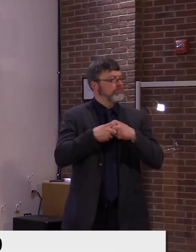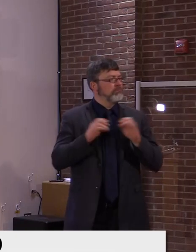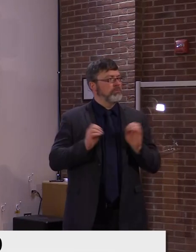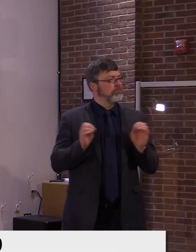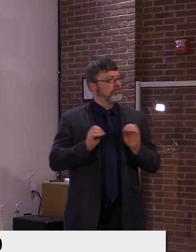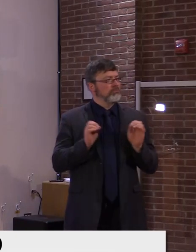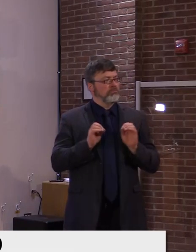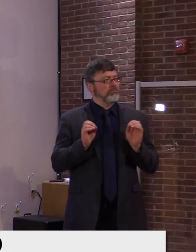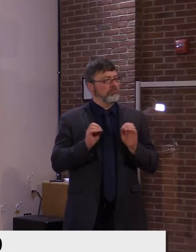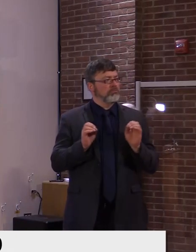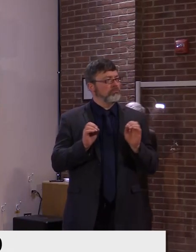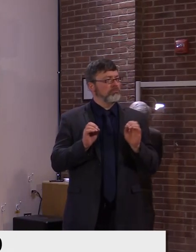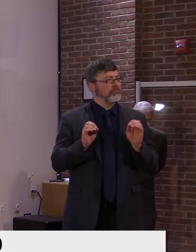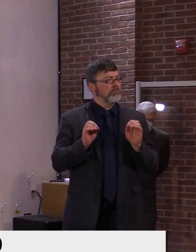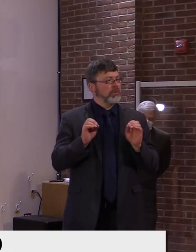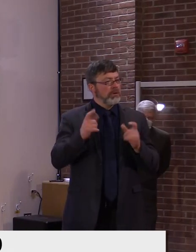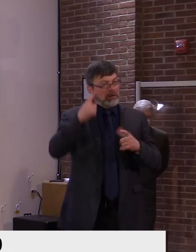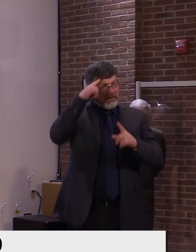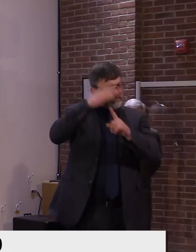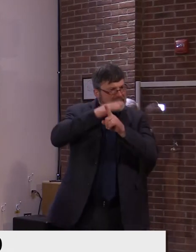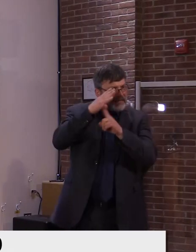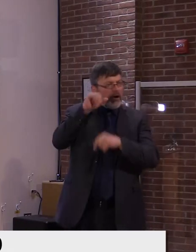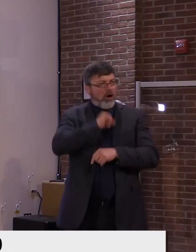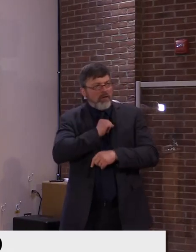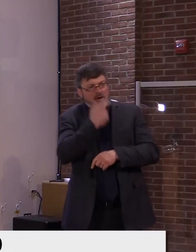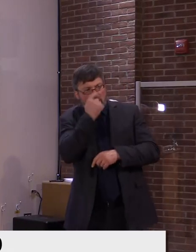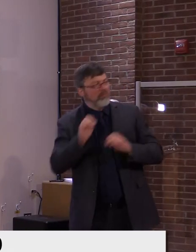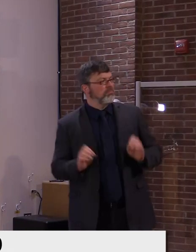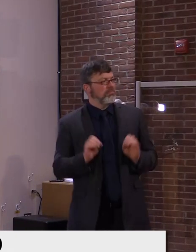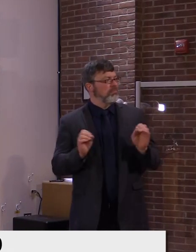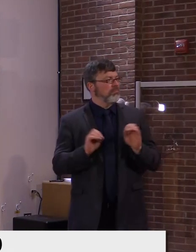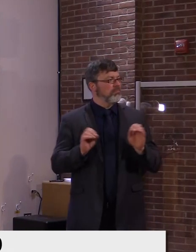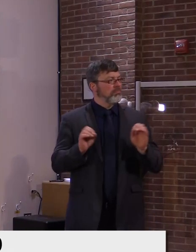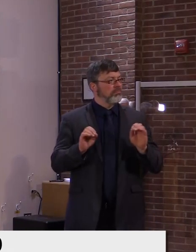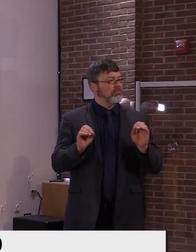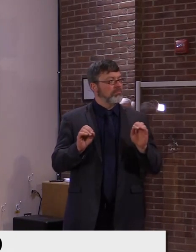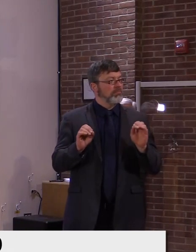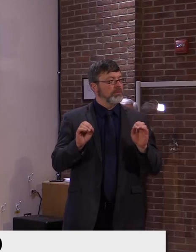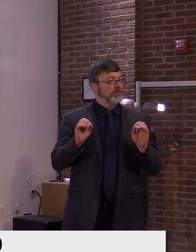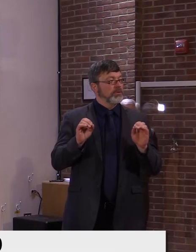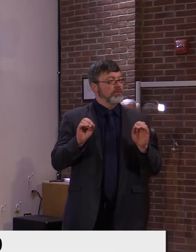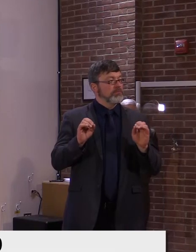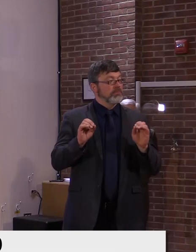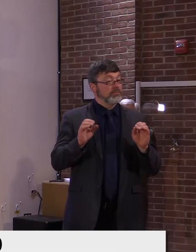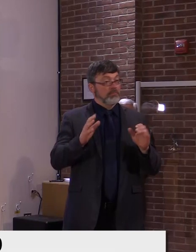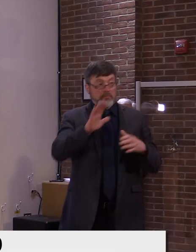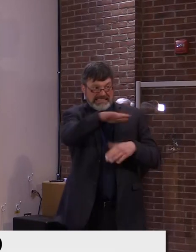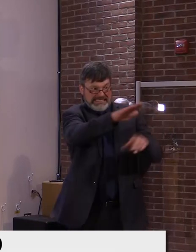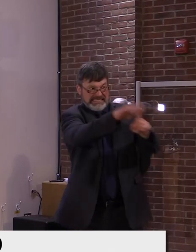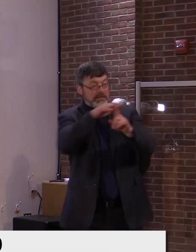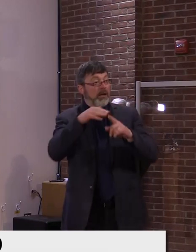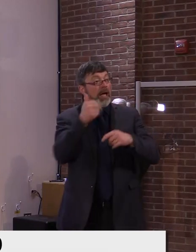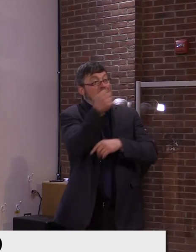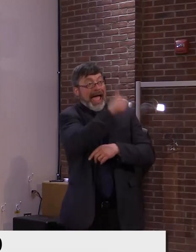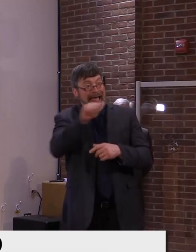this cases of blood clot in Vermont and anyone who's been vaccinated with the